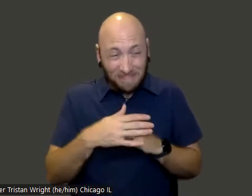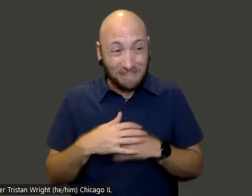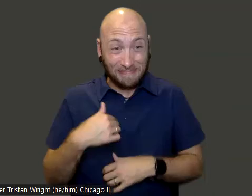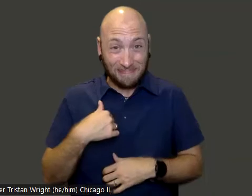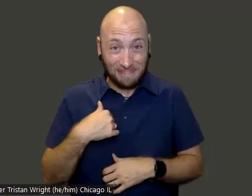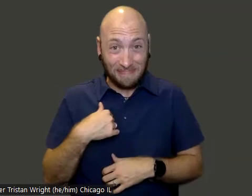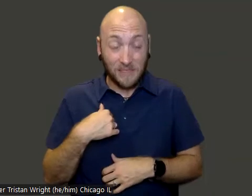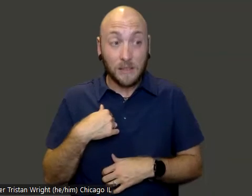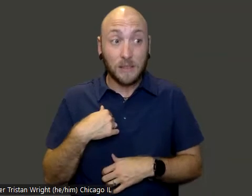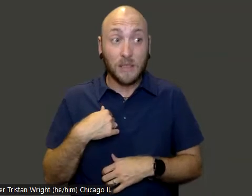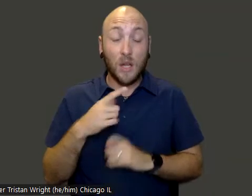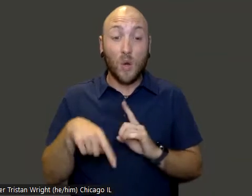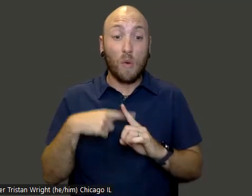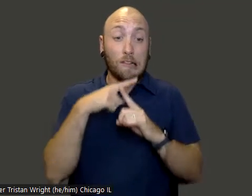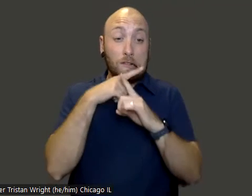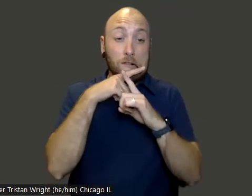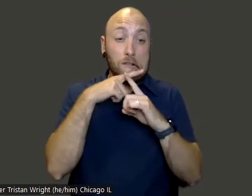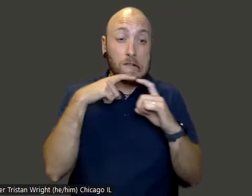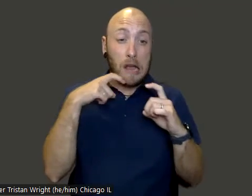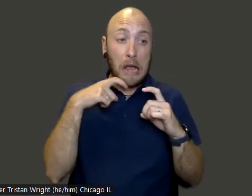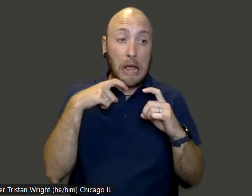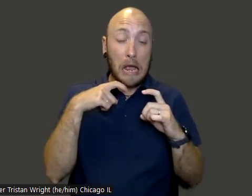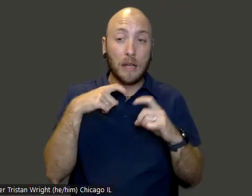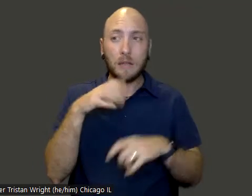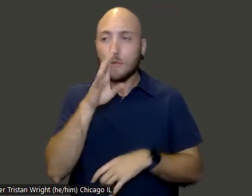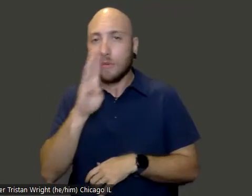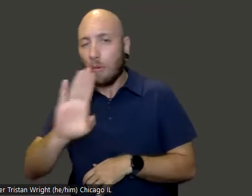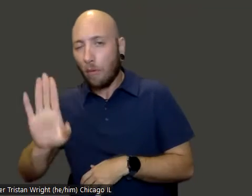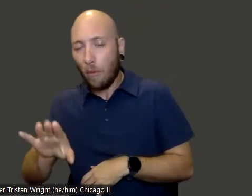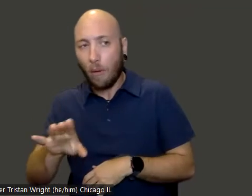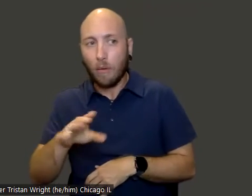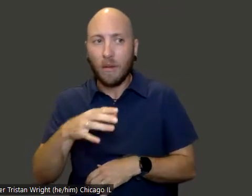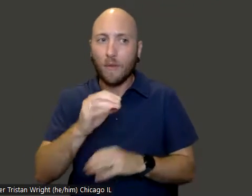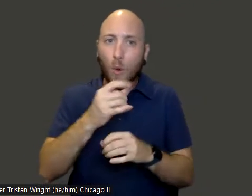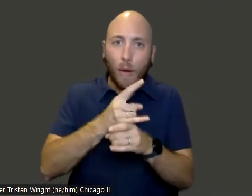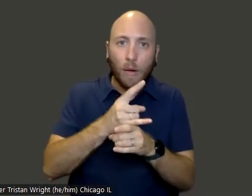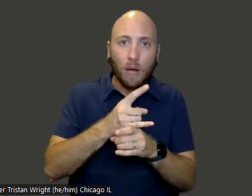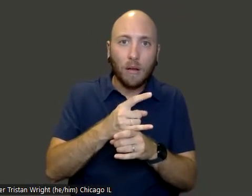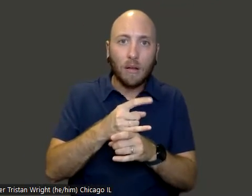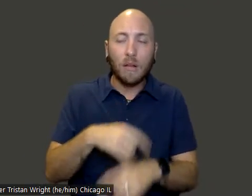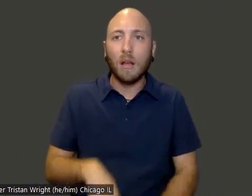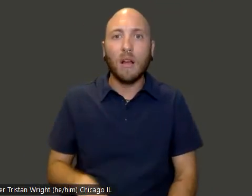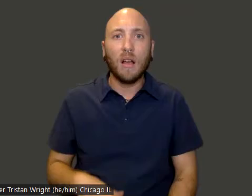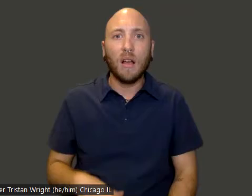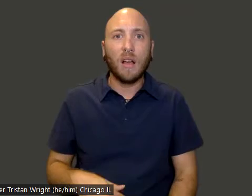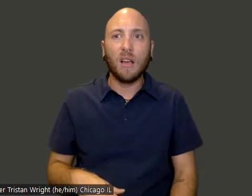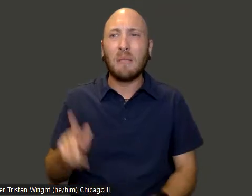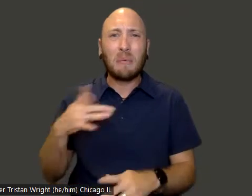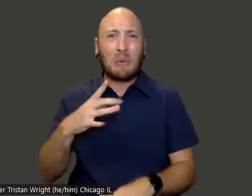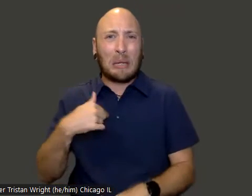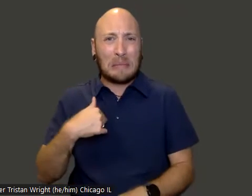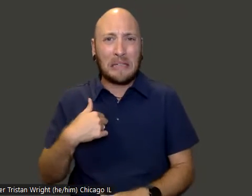to be around. I'm not trustworthy. I'm not lovable. Nobody wants to listen to me because all I do is bitch about my problems because I have no